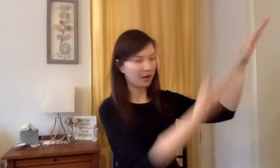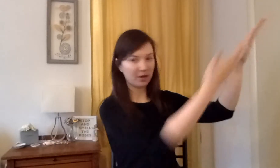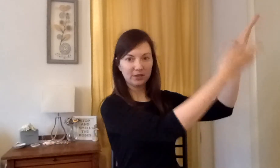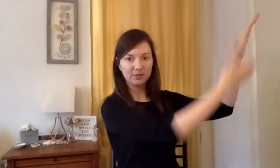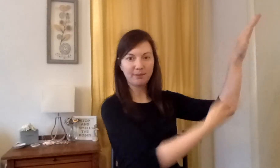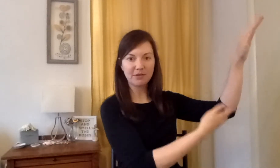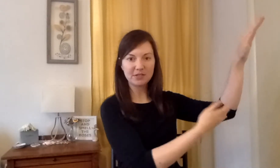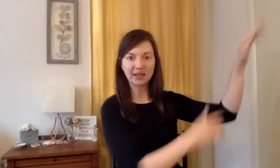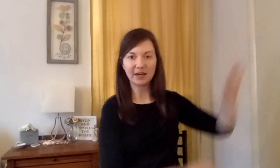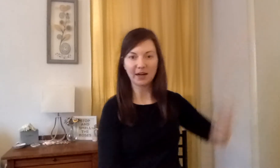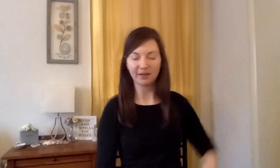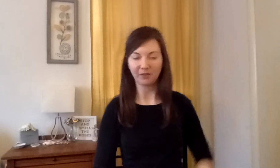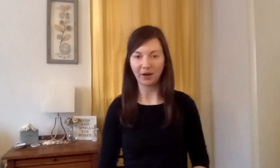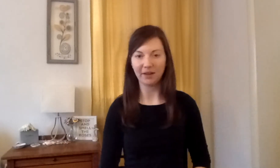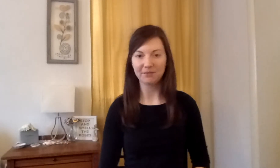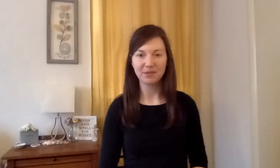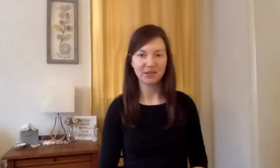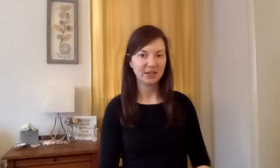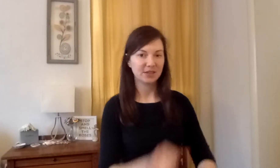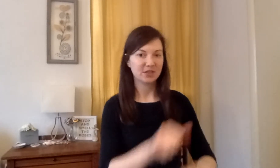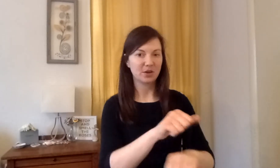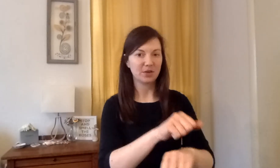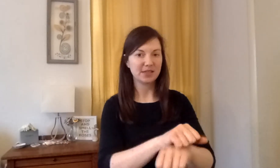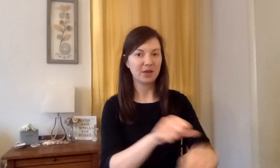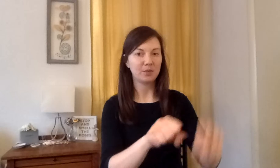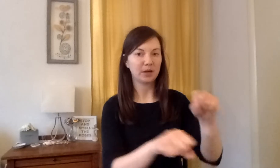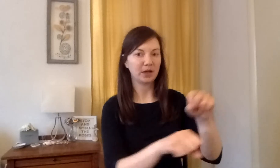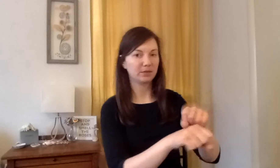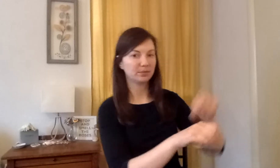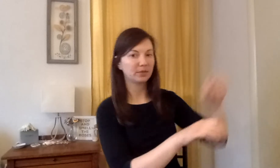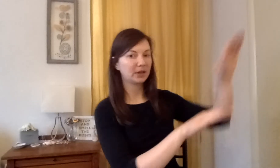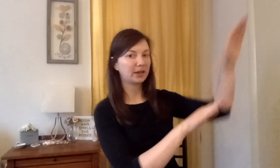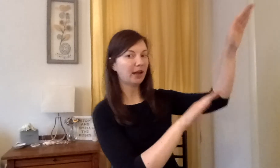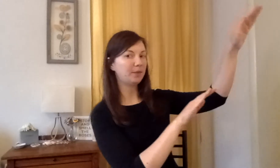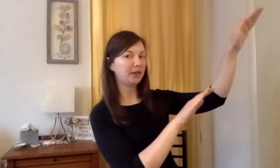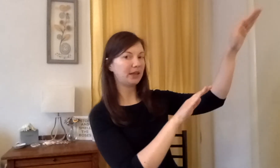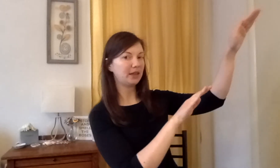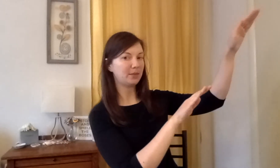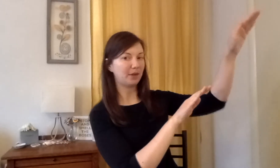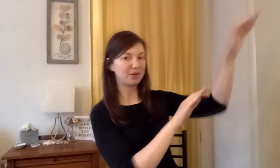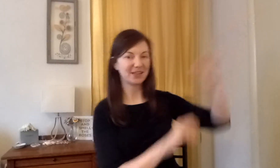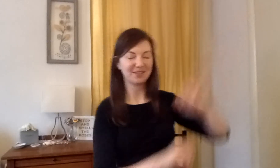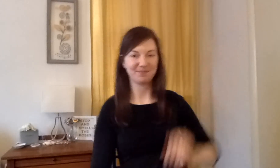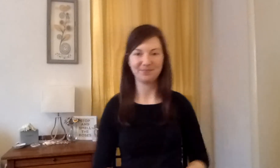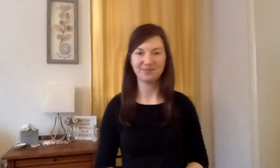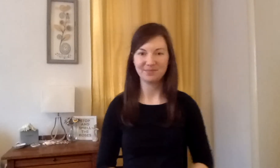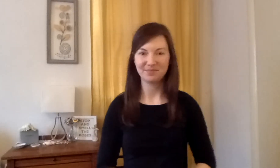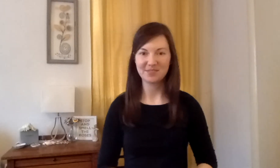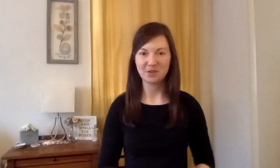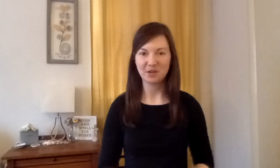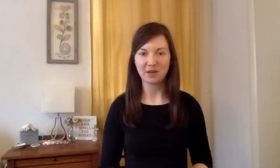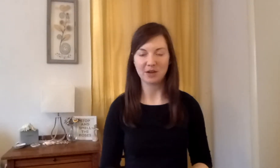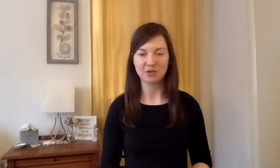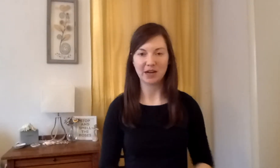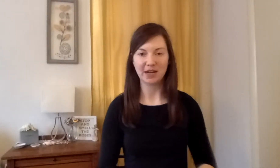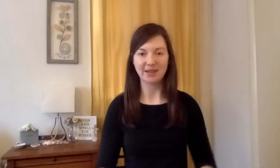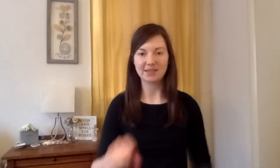tall mountain here, okay? So it's like we're climbing the mountain. So here we go. Try again. This is